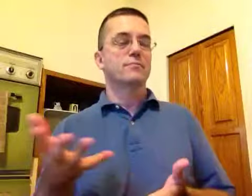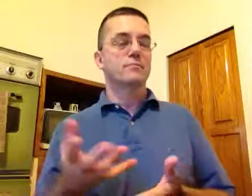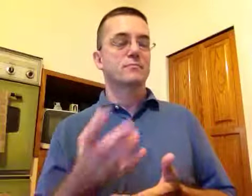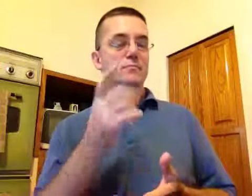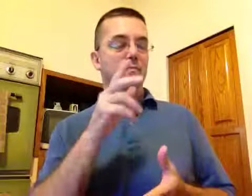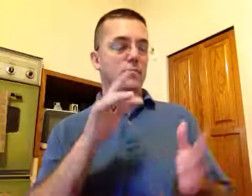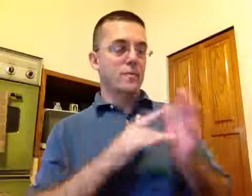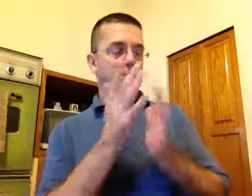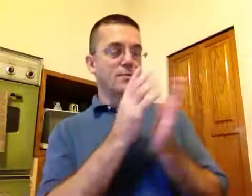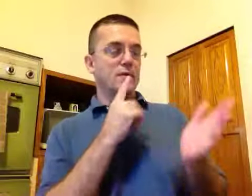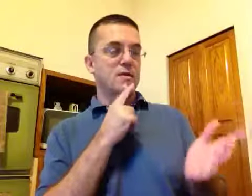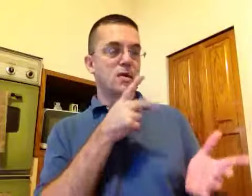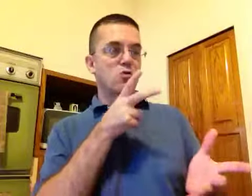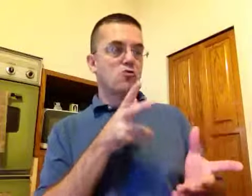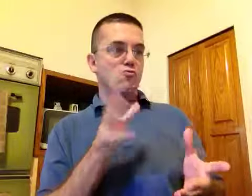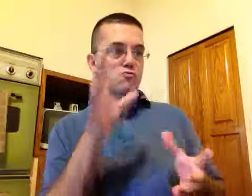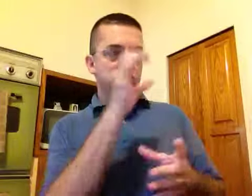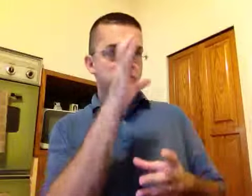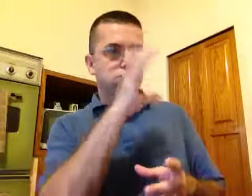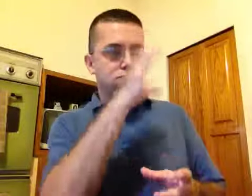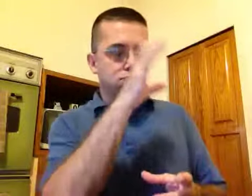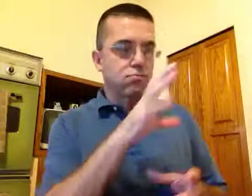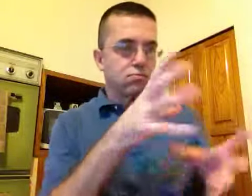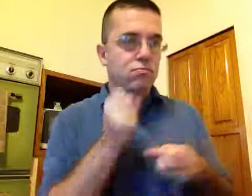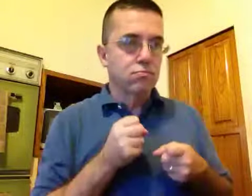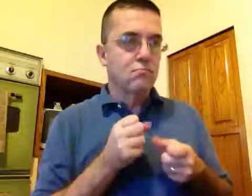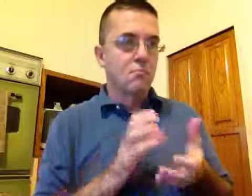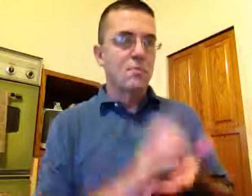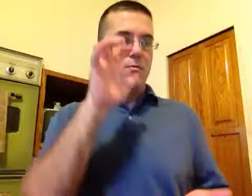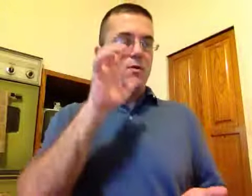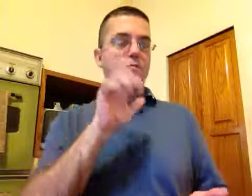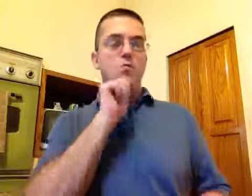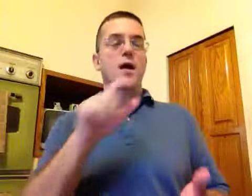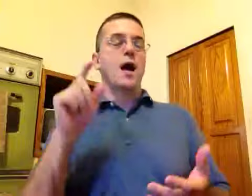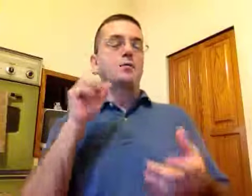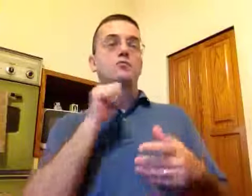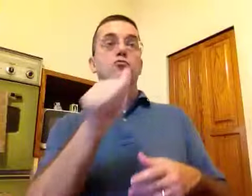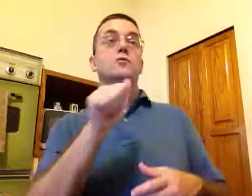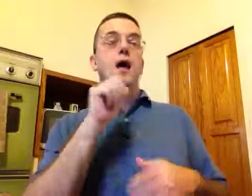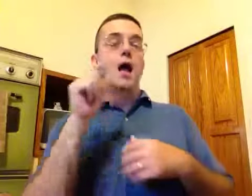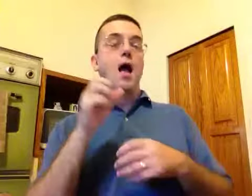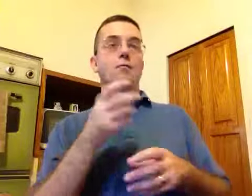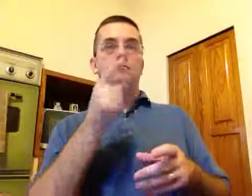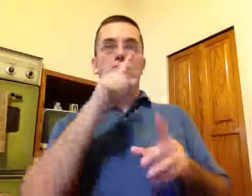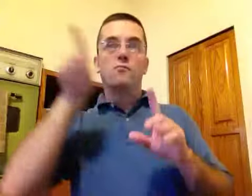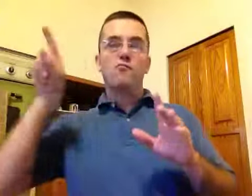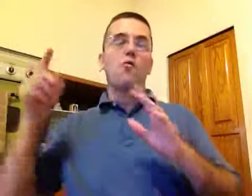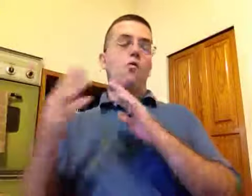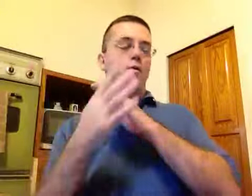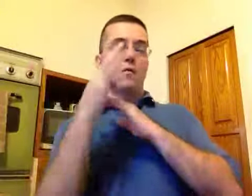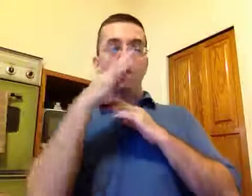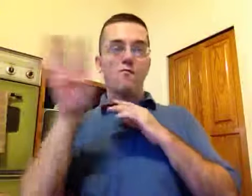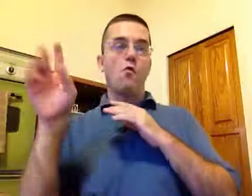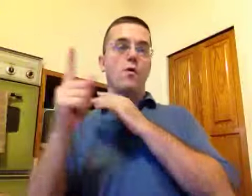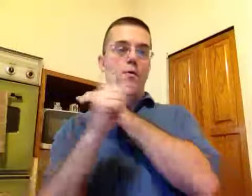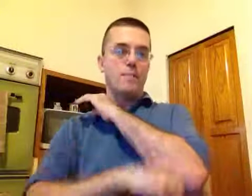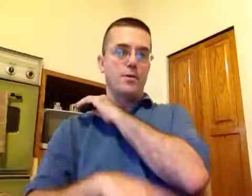to be rich will not go unpunished. Get rich quick doesn't work. I tried it. I went